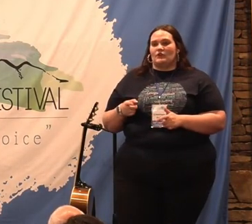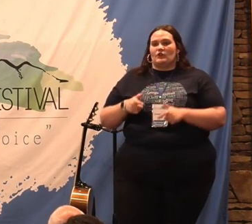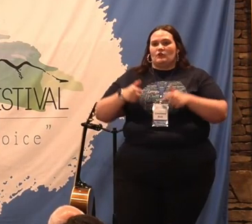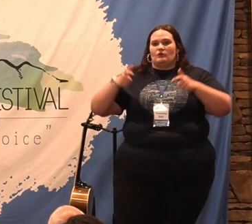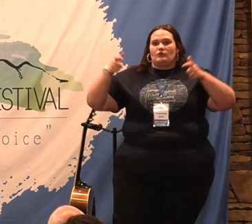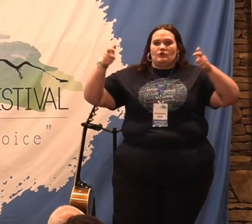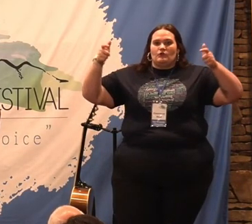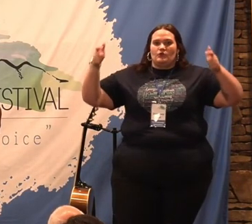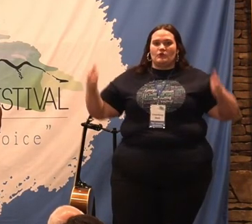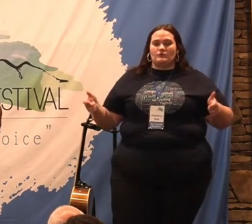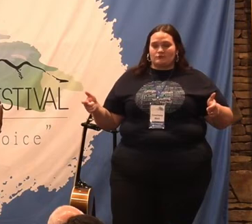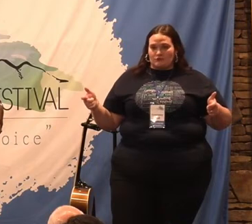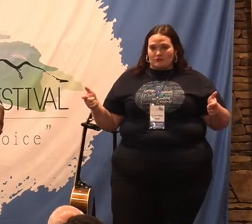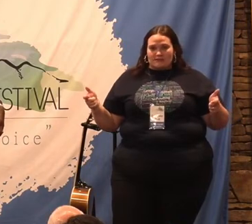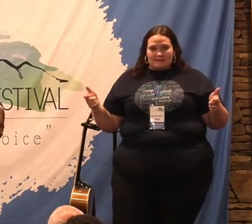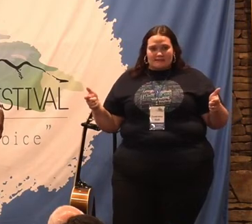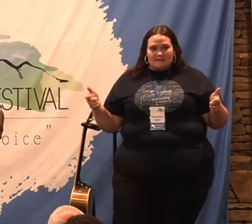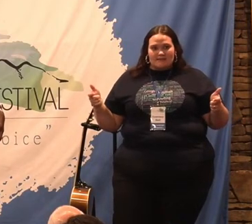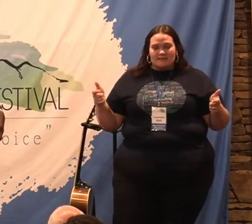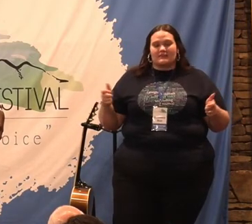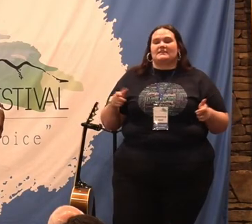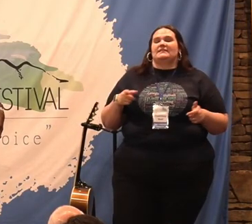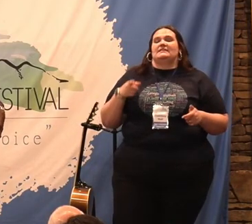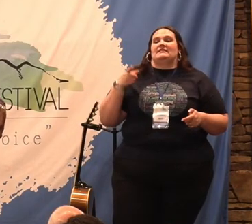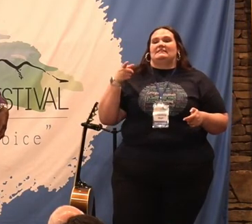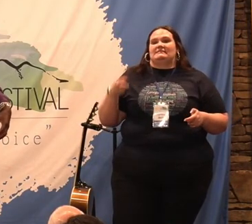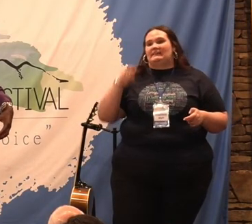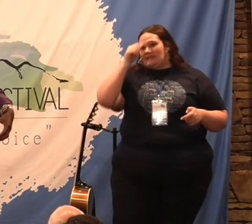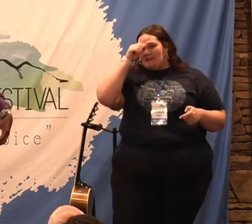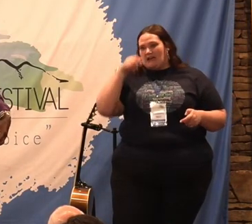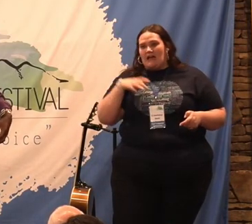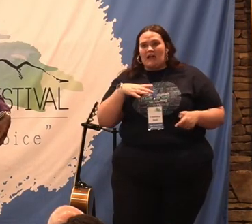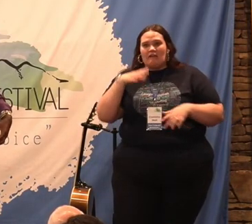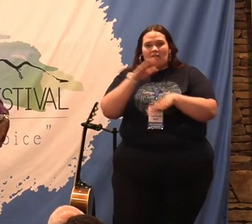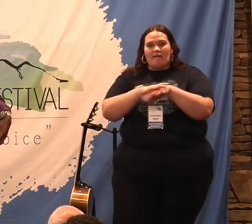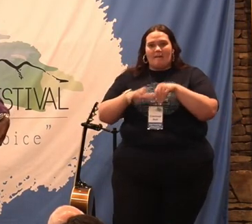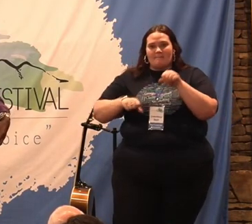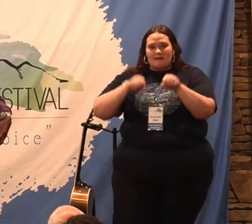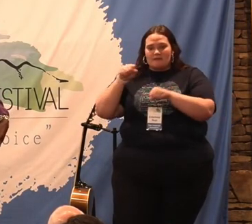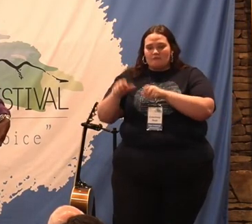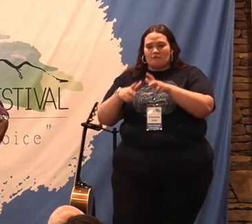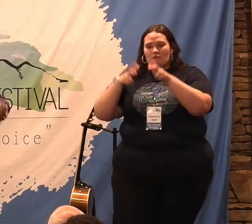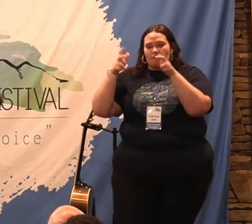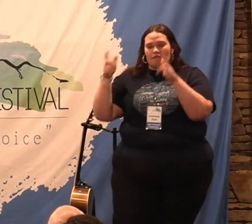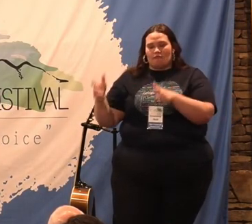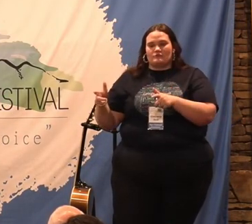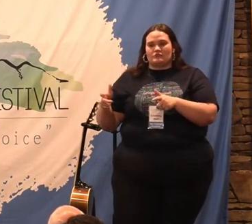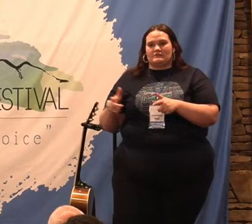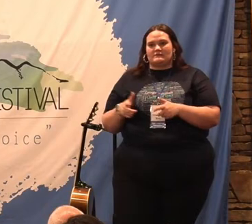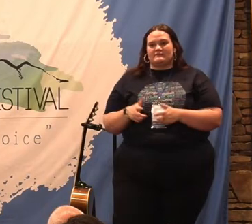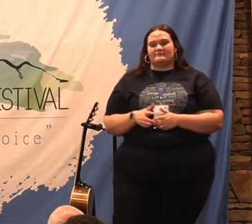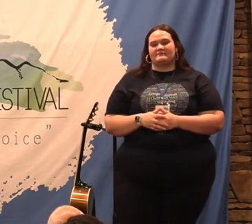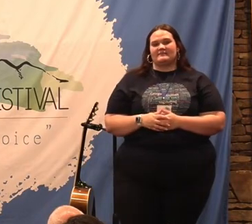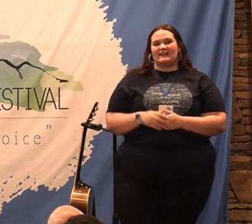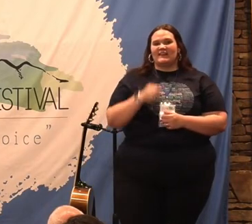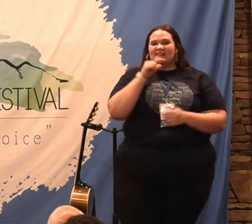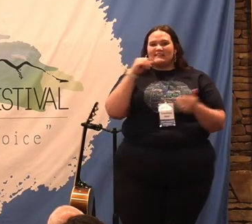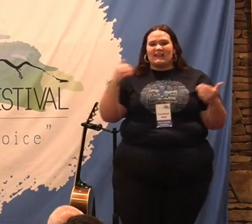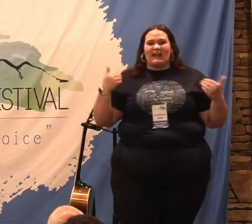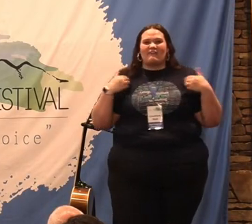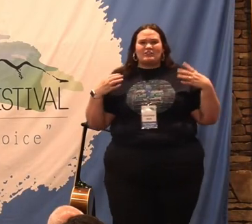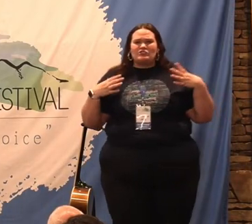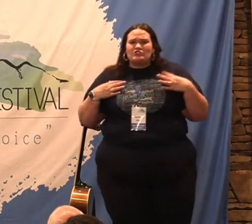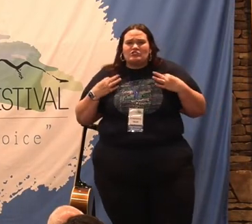huge. He was huge. He didn't have a